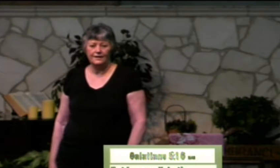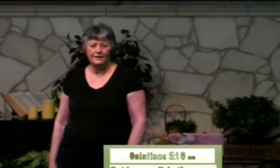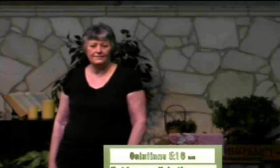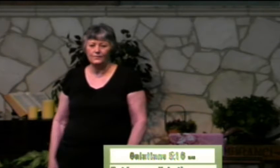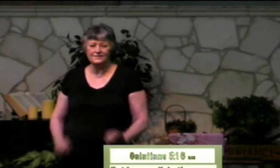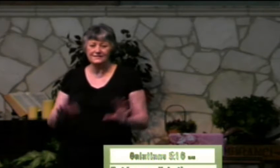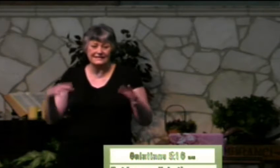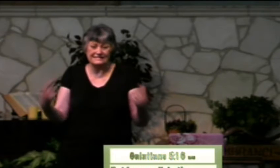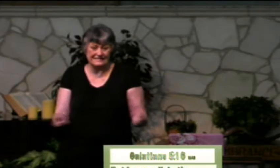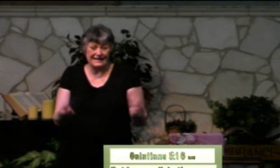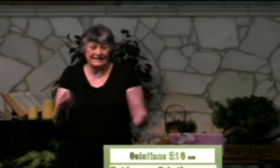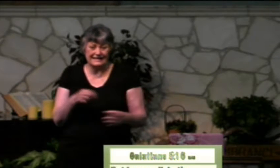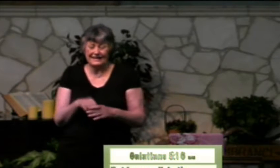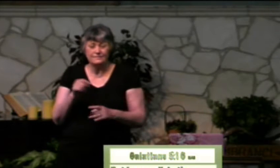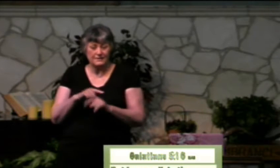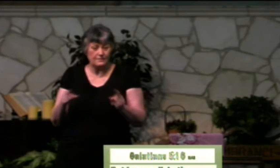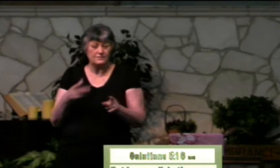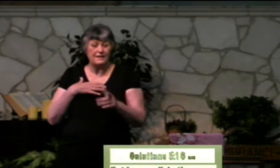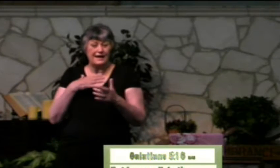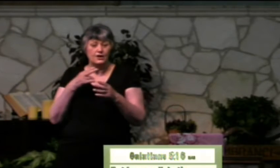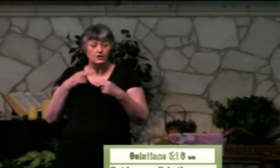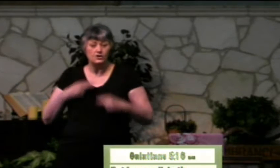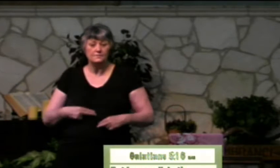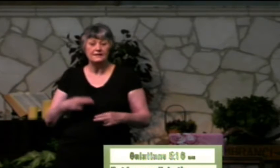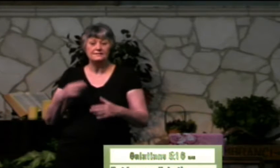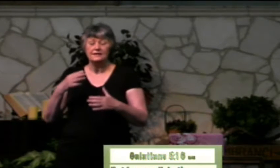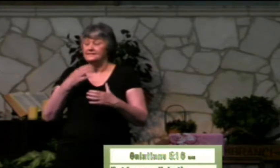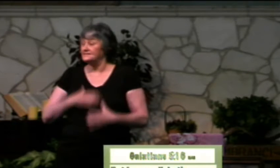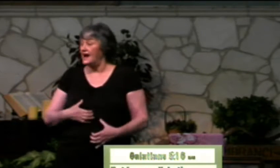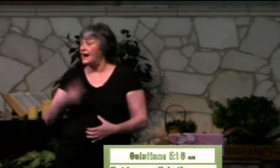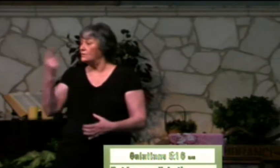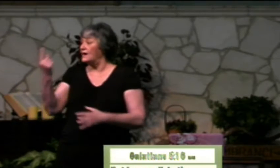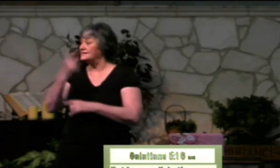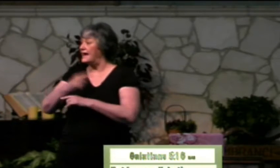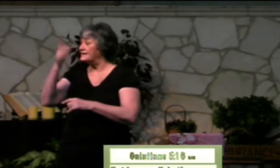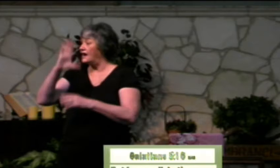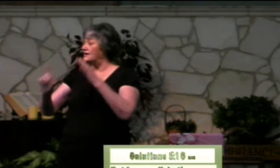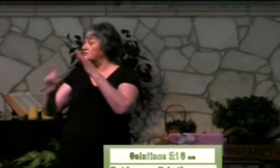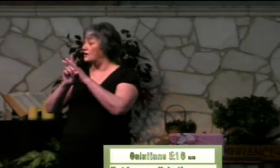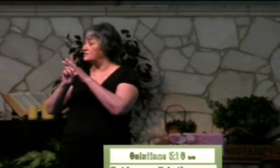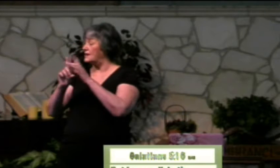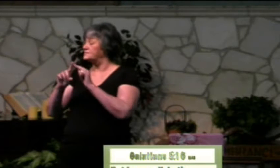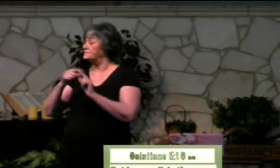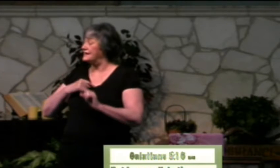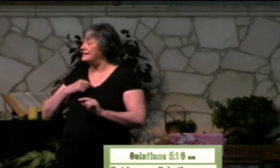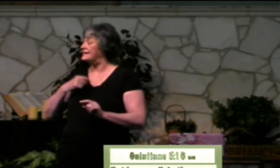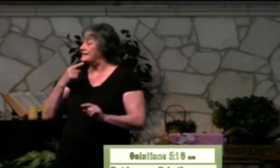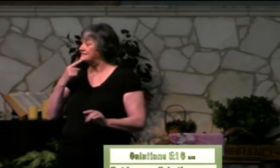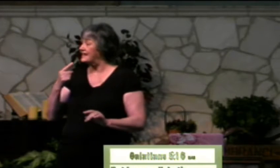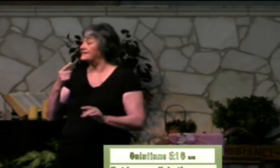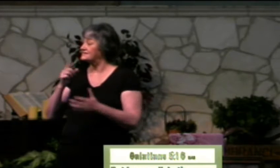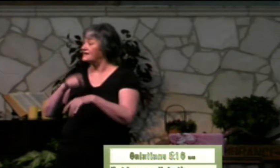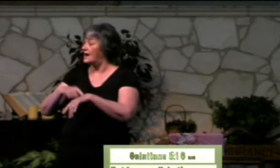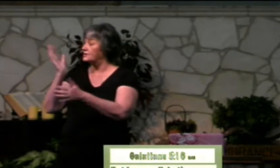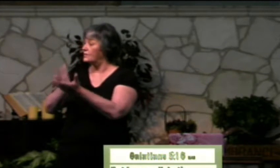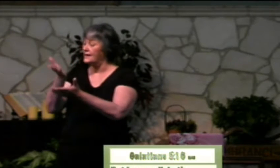There wasn't any sin in it, but it was my human desire. One day, God showed up to me, and he said, "It's time to quit."